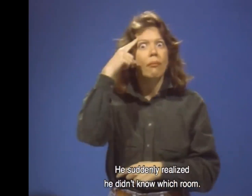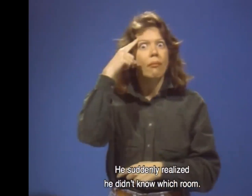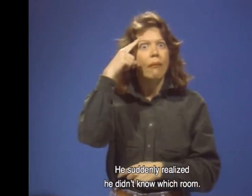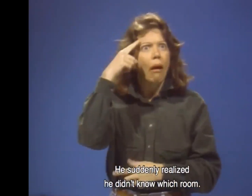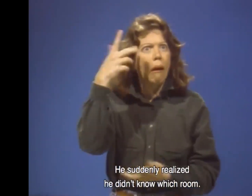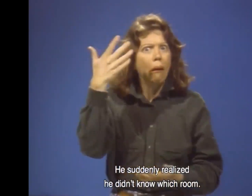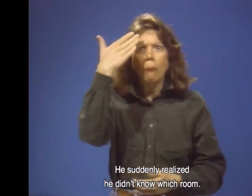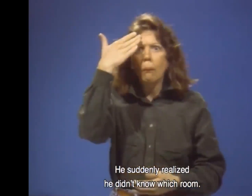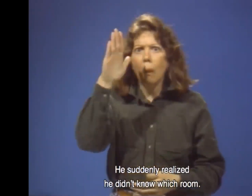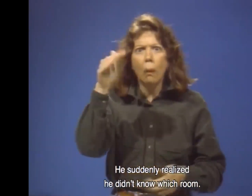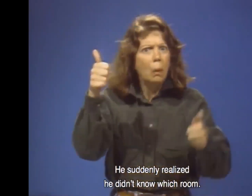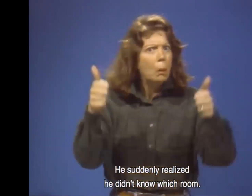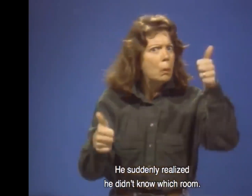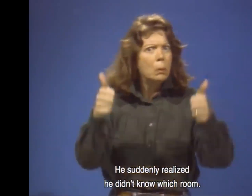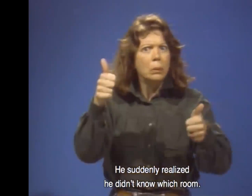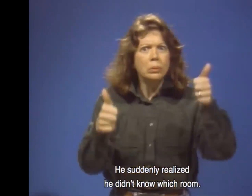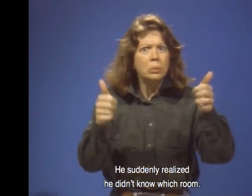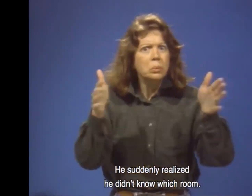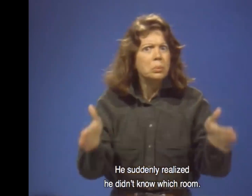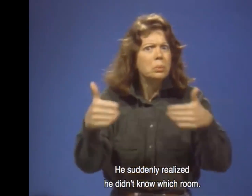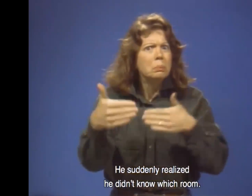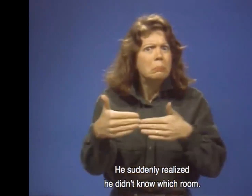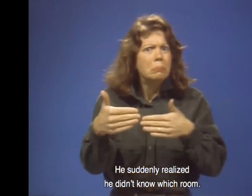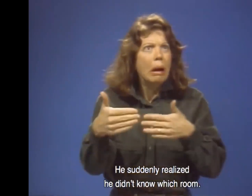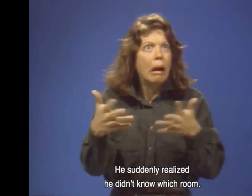He suddenly realized, "I don't know which room."